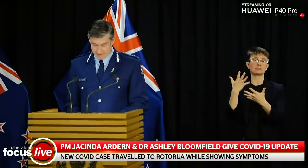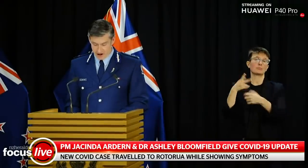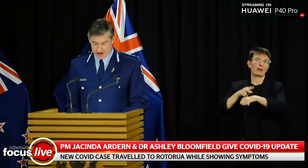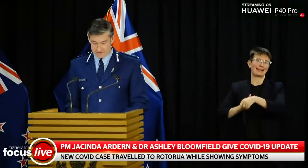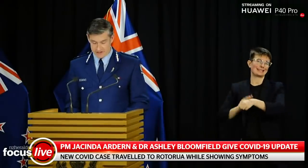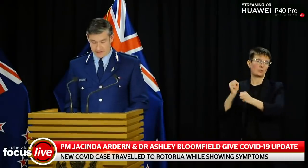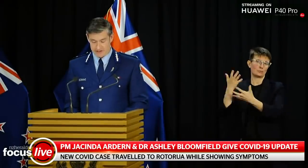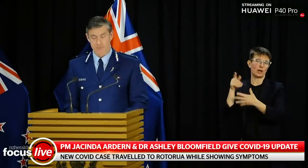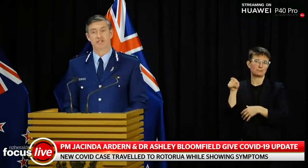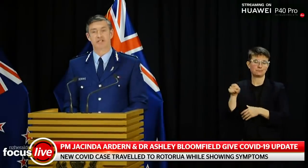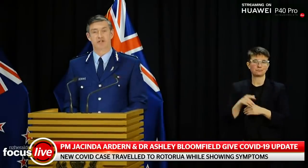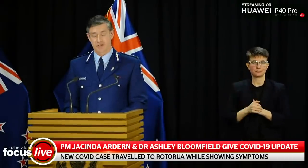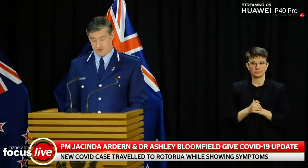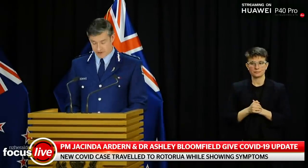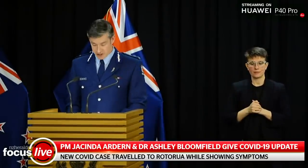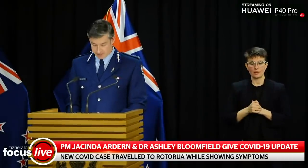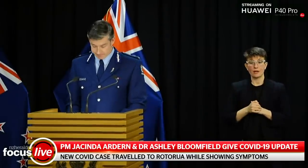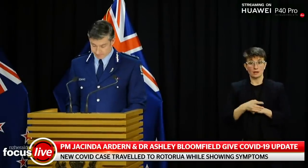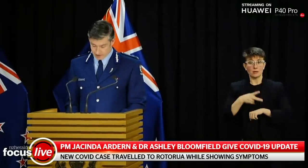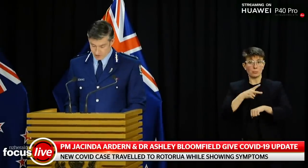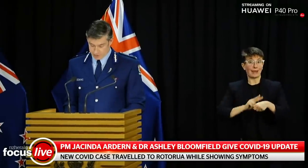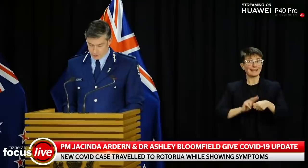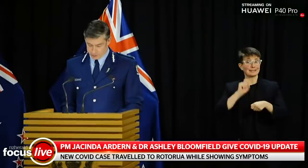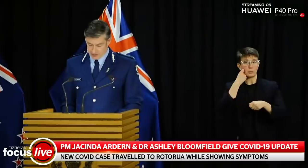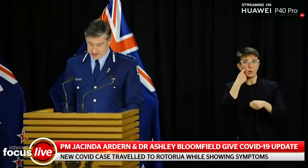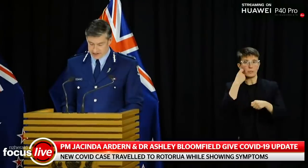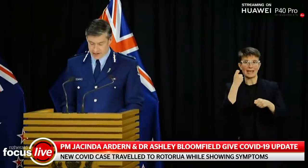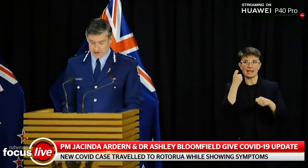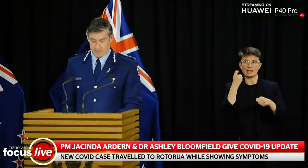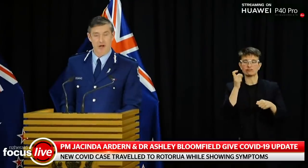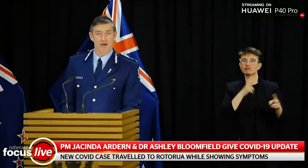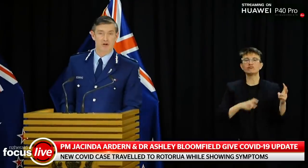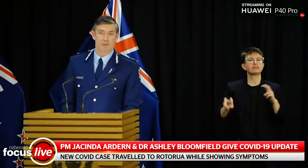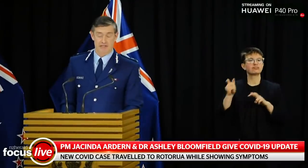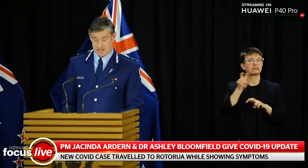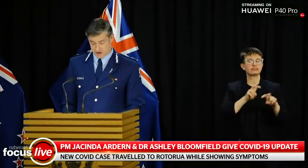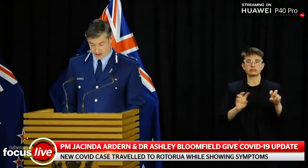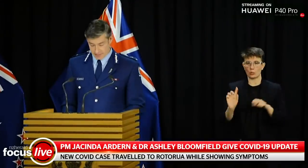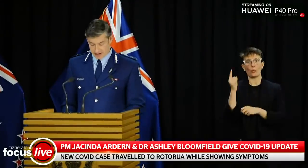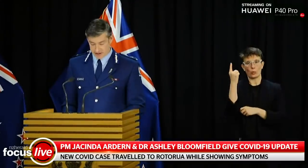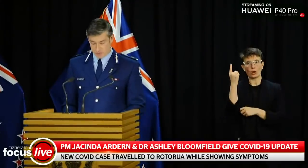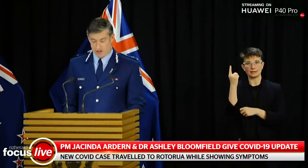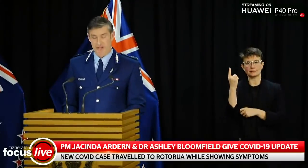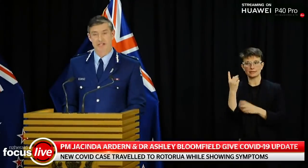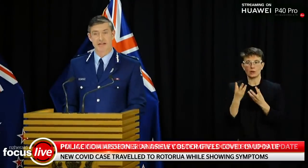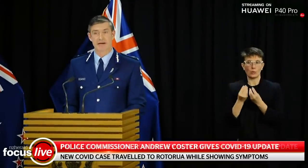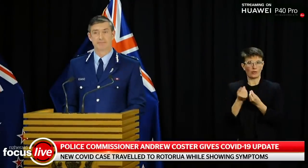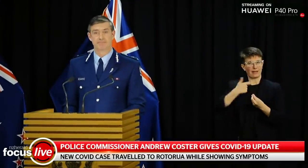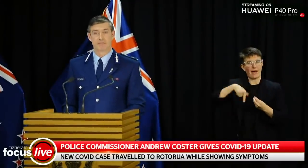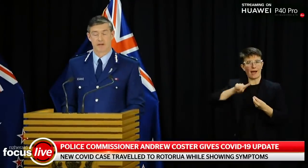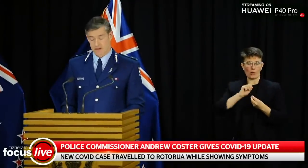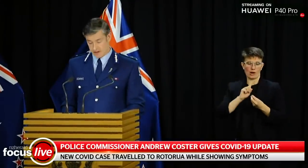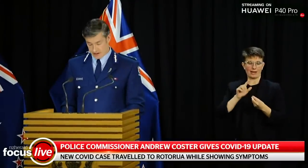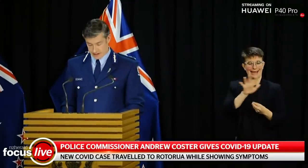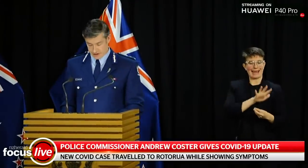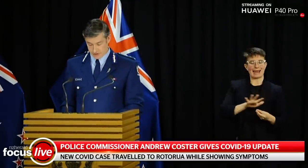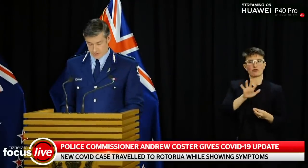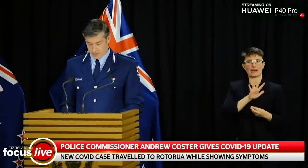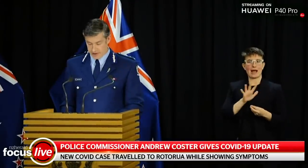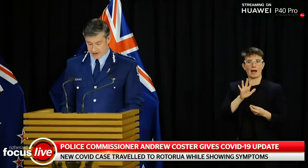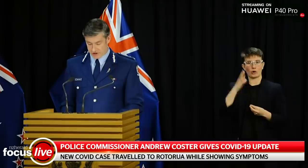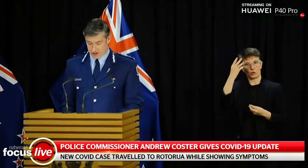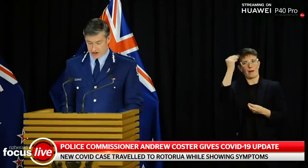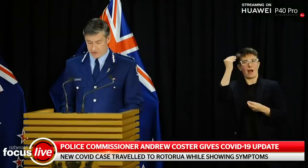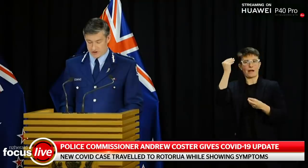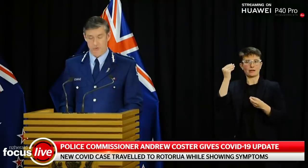Police will have a higher visibility presence across the region, with all 3 Tamaki Makaurau Police District Commanders working together